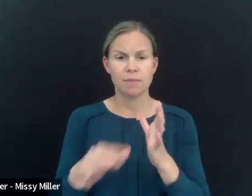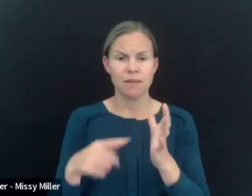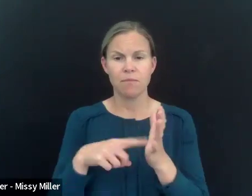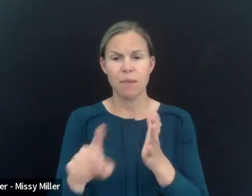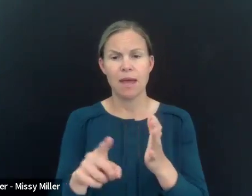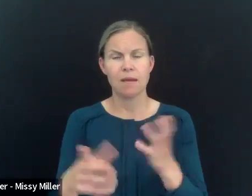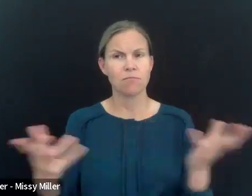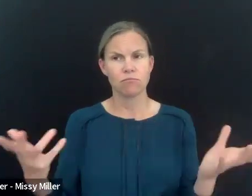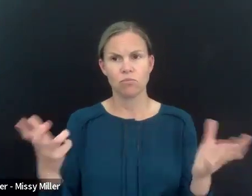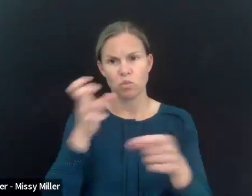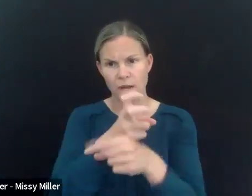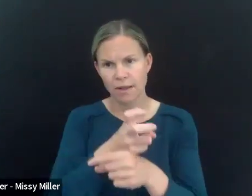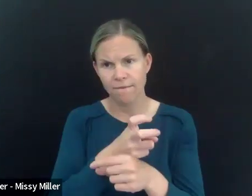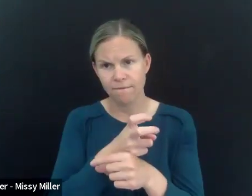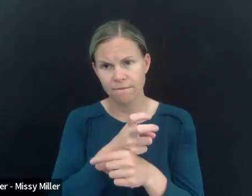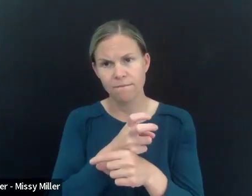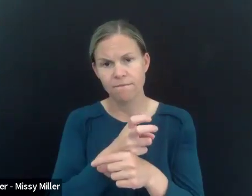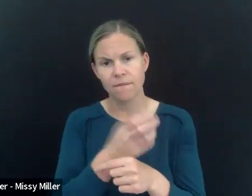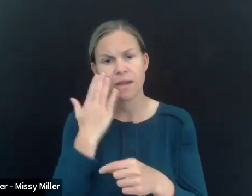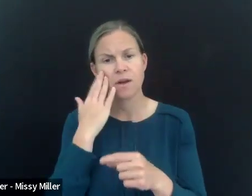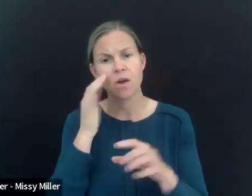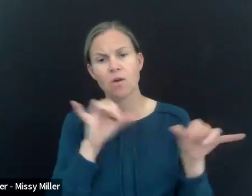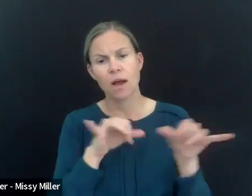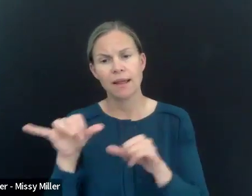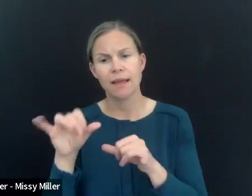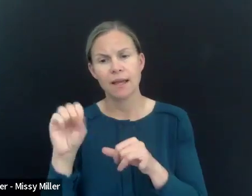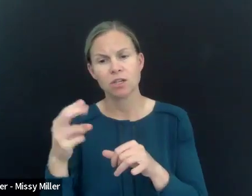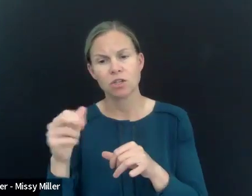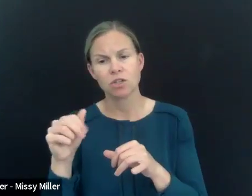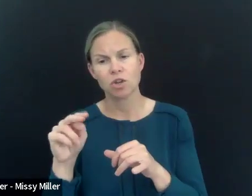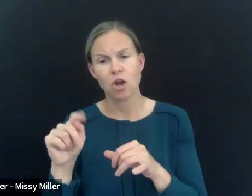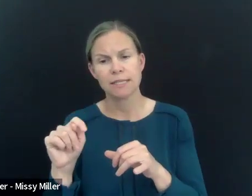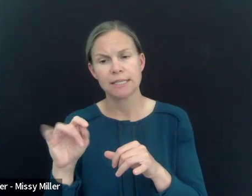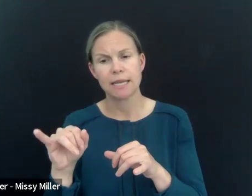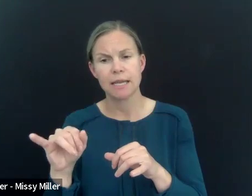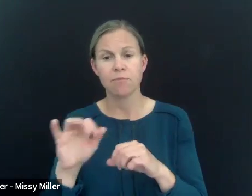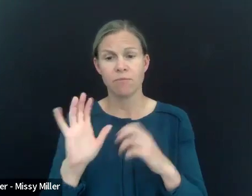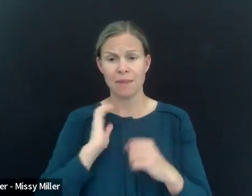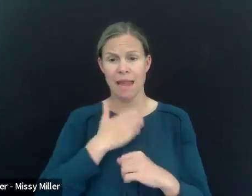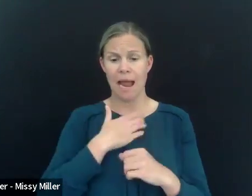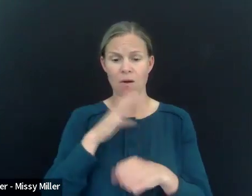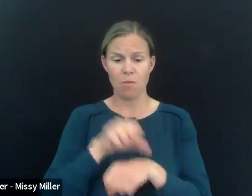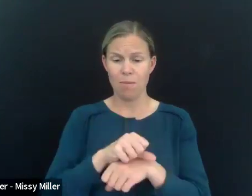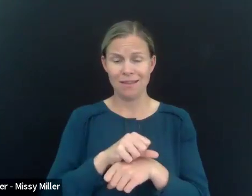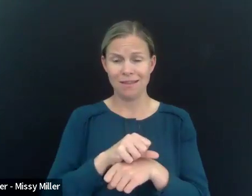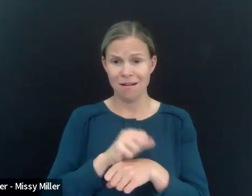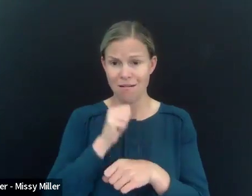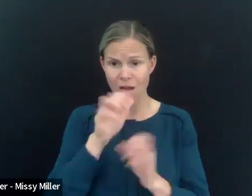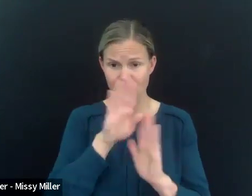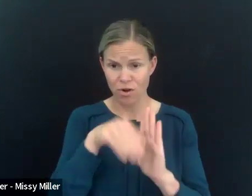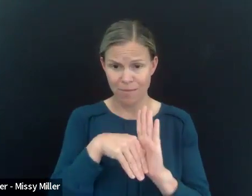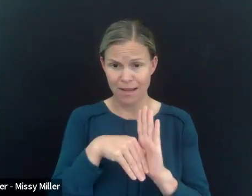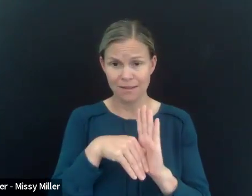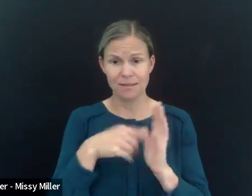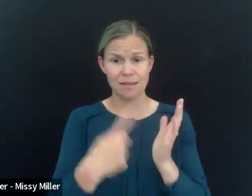of work where, similar to, what Shanti said, like, yeah, our appointments are not 30 minutes. So there are hours. Sometimes I'm spending 2 hours with